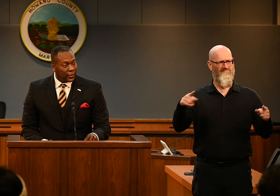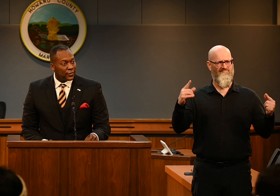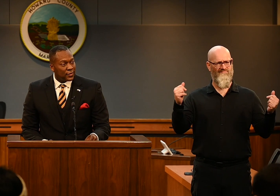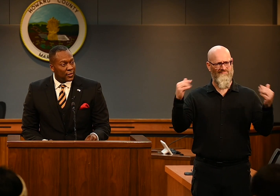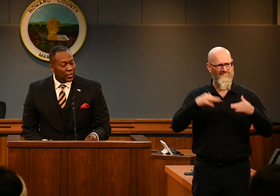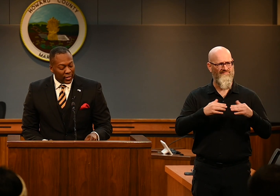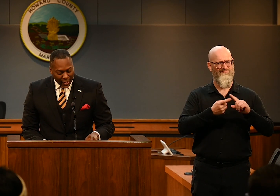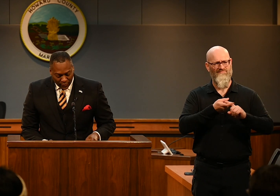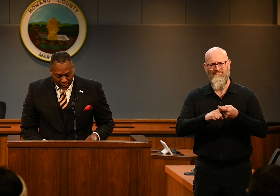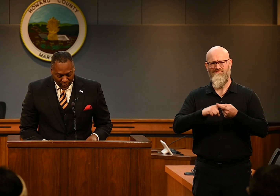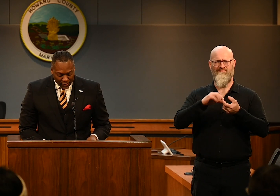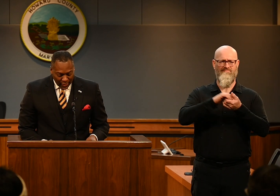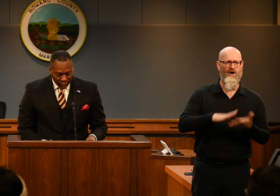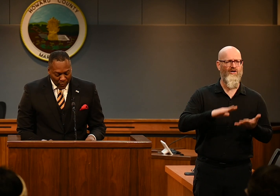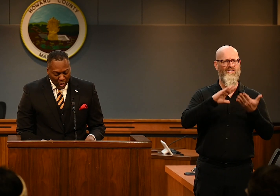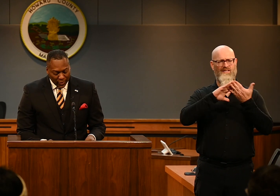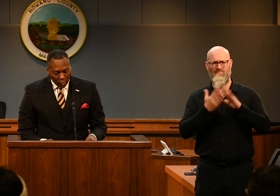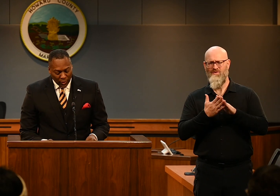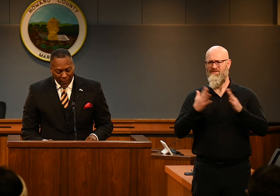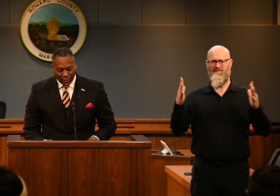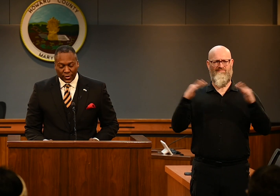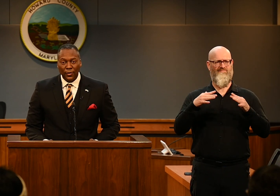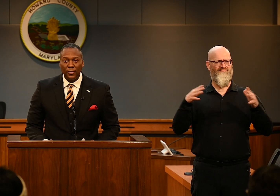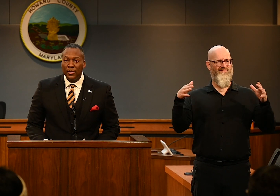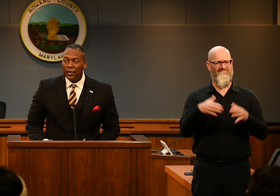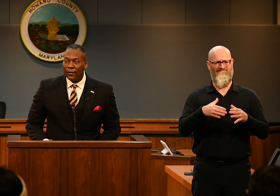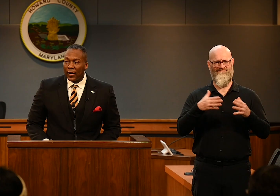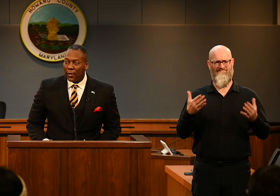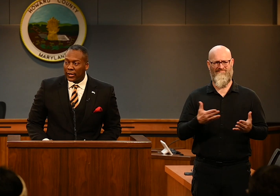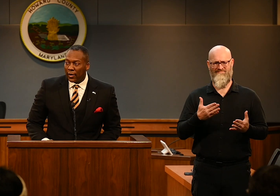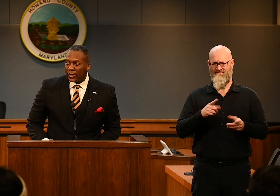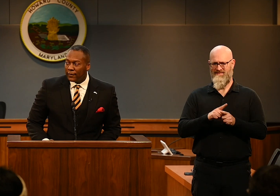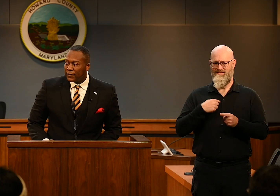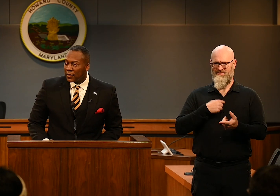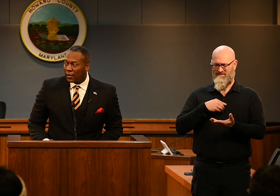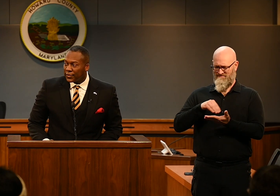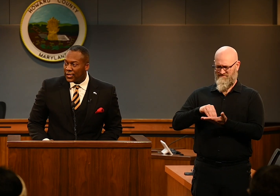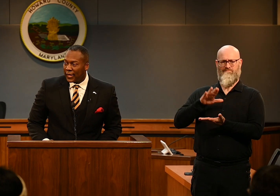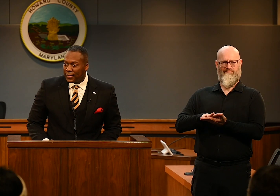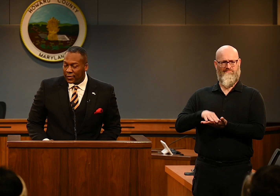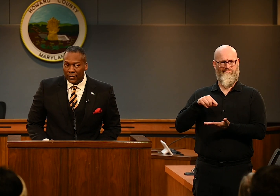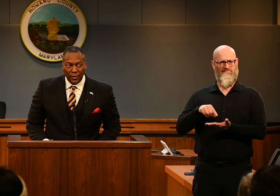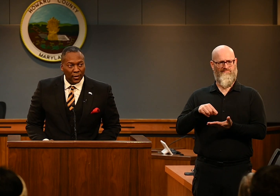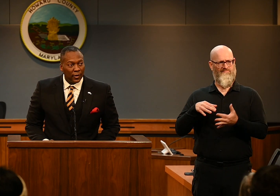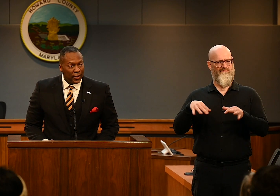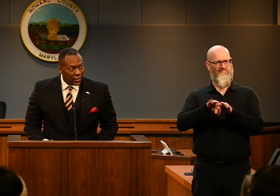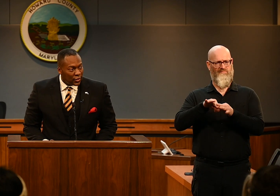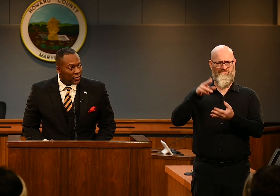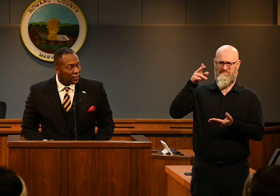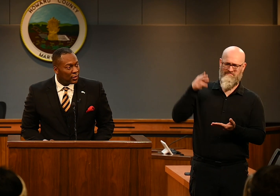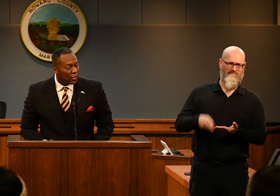community leaders gathered here today as we mark an important milestone for Howard County, our state,